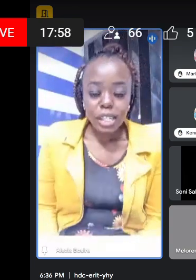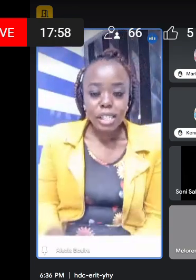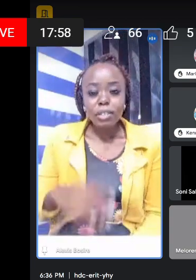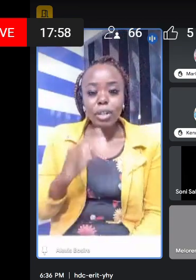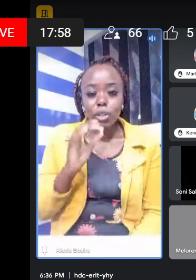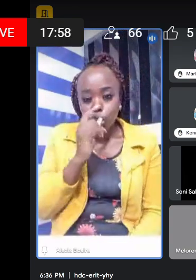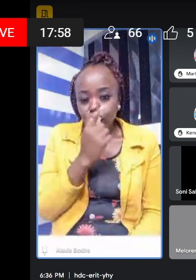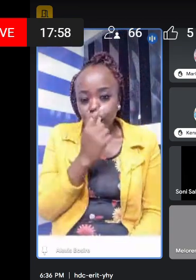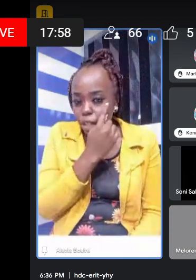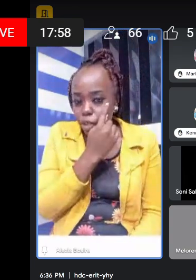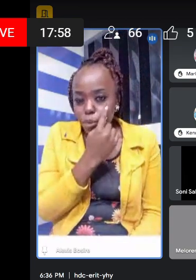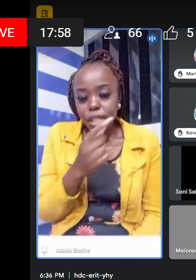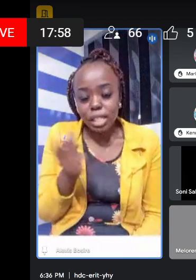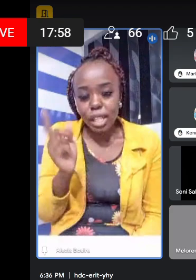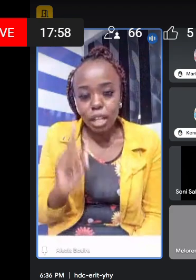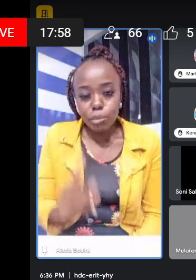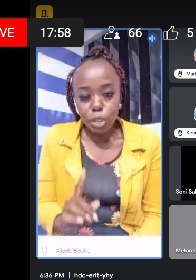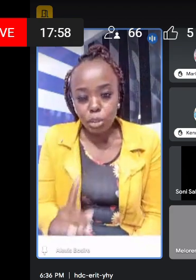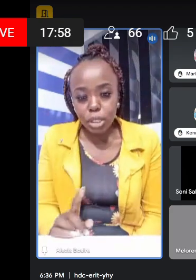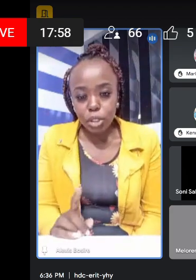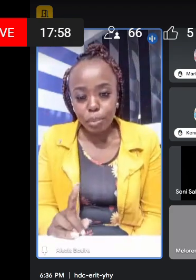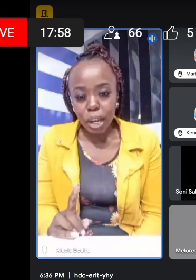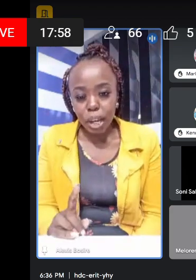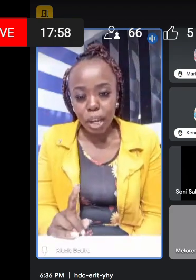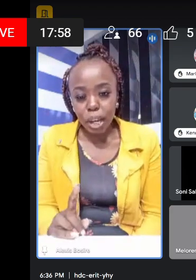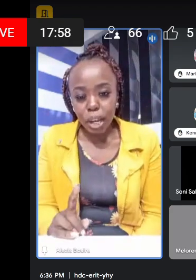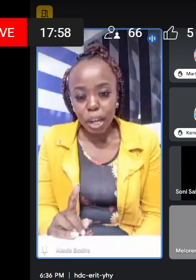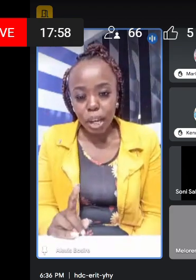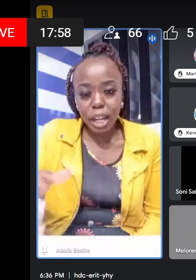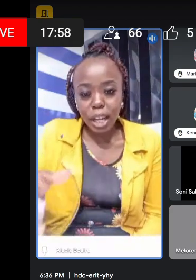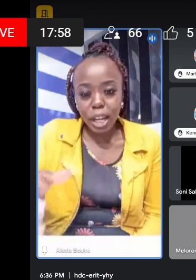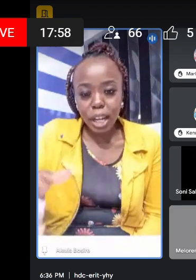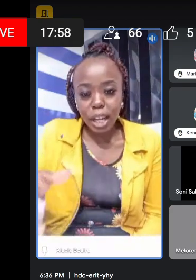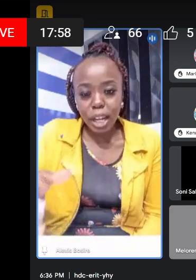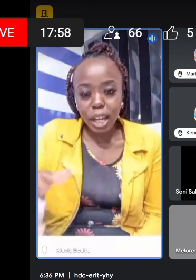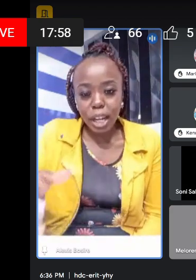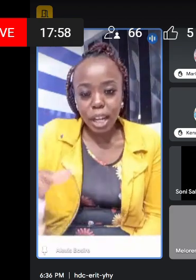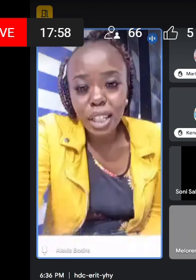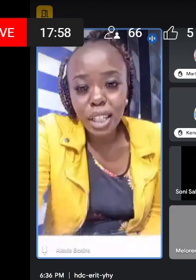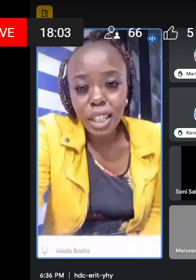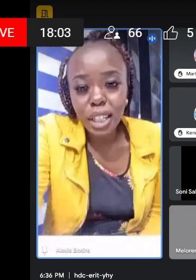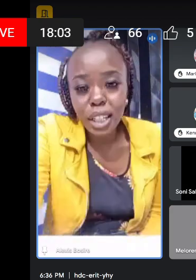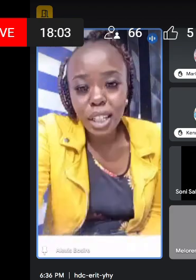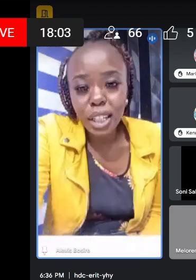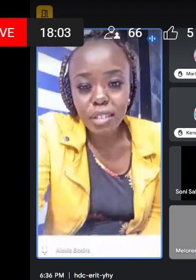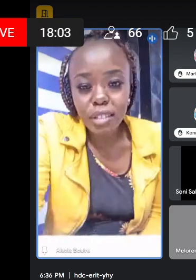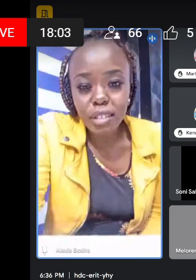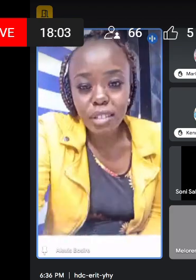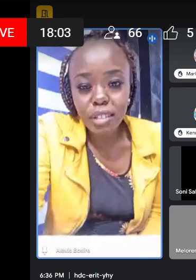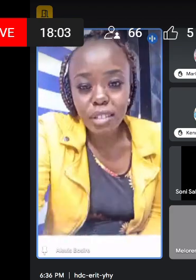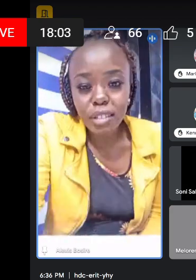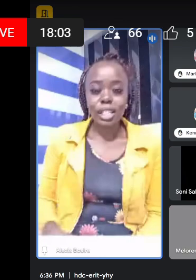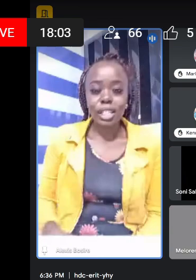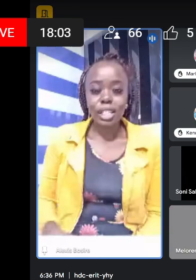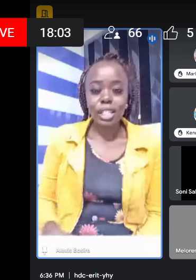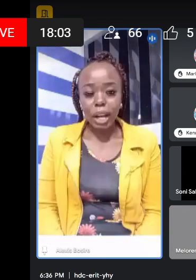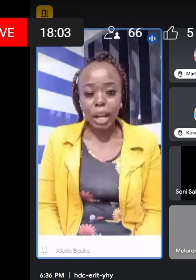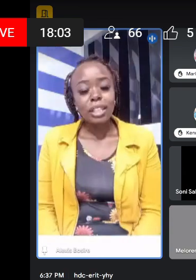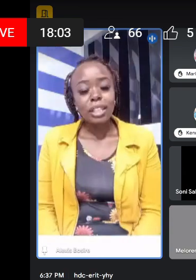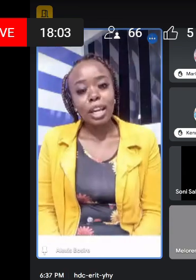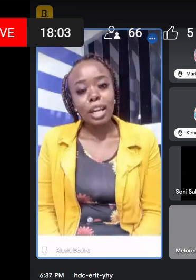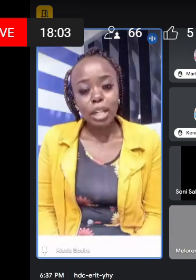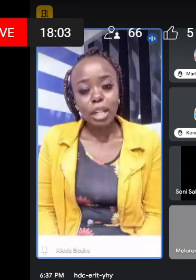Guys, if you want to communicate to me, just unmute your mic because I can see several people, their hands are up, one at